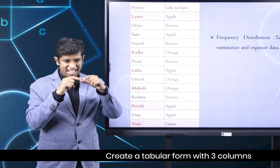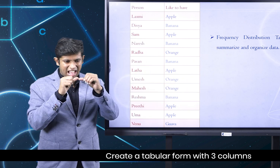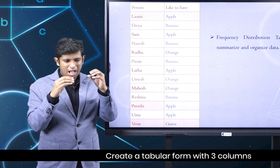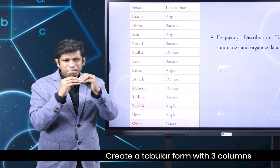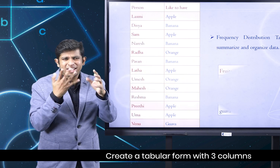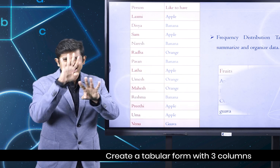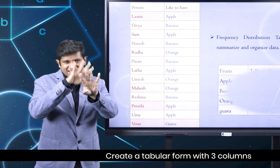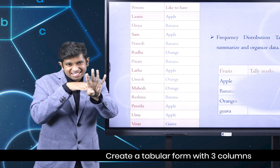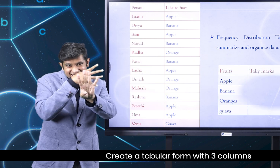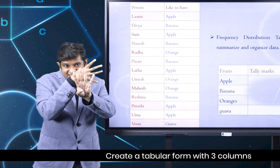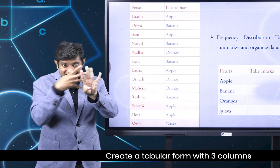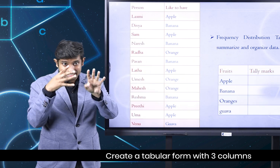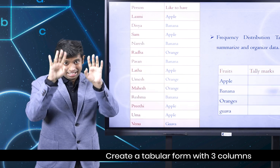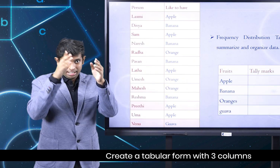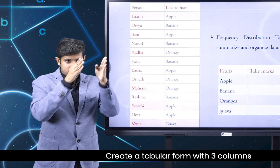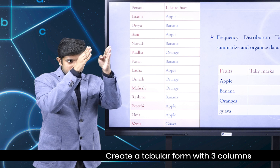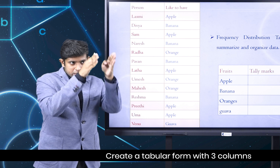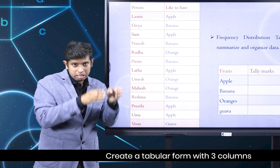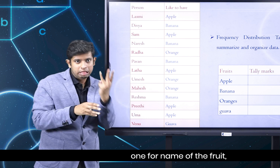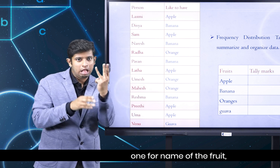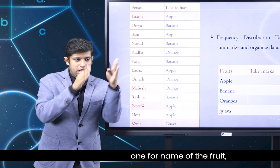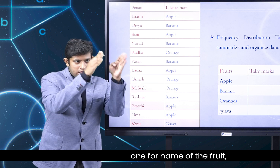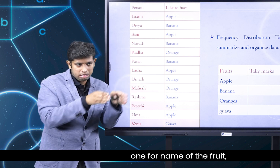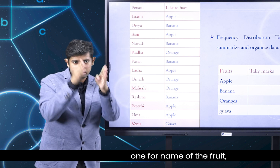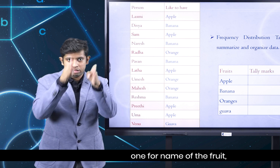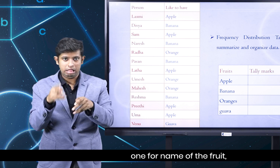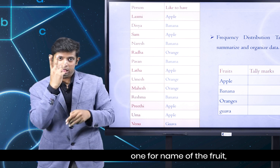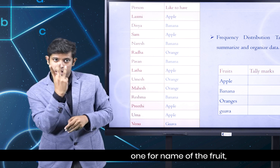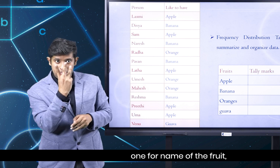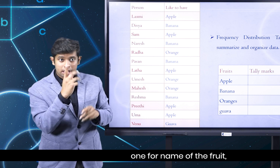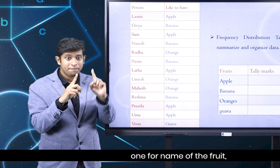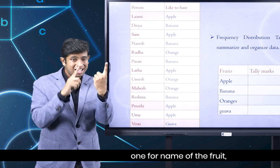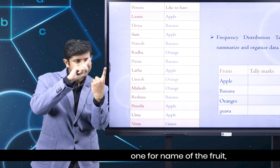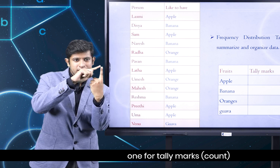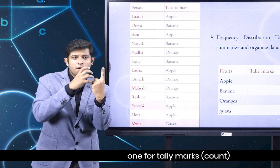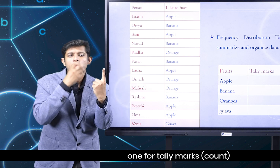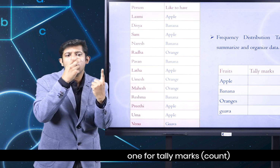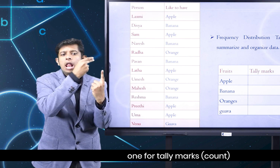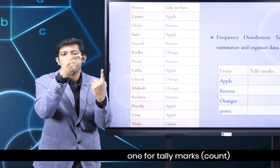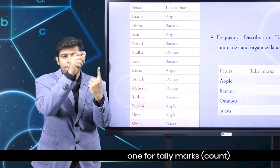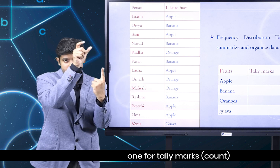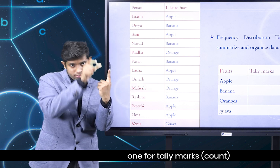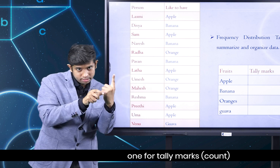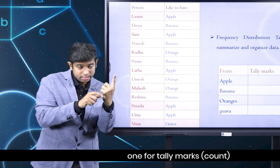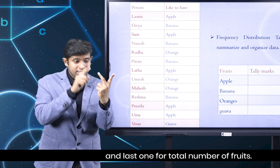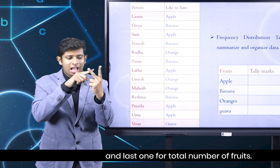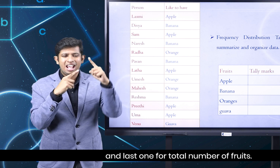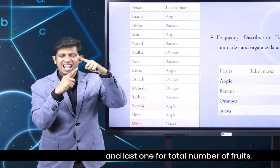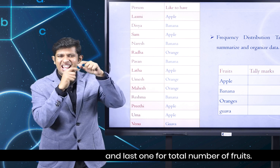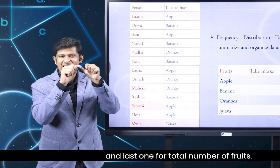Create a tabular form with 3 columns, one for name of the fruit, one for tally marks, and last one for